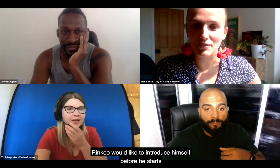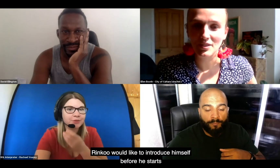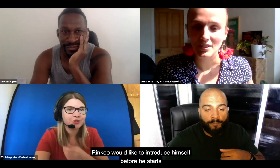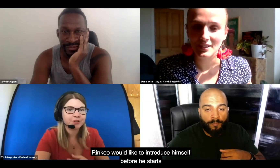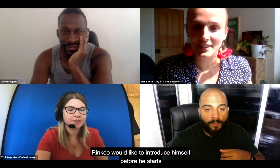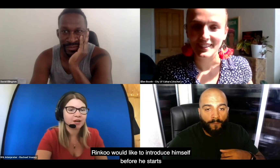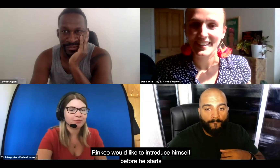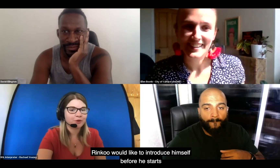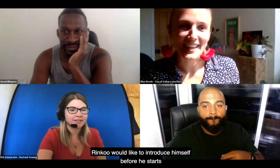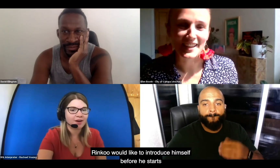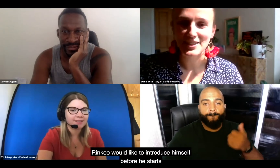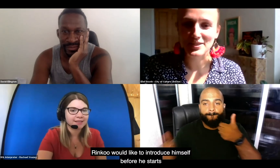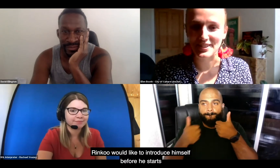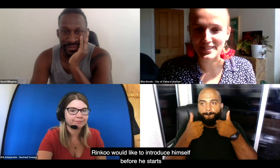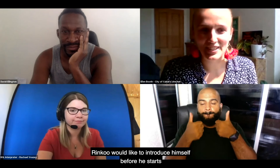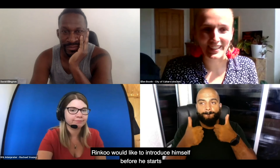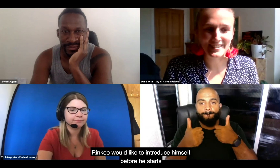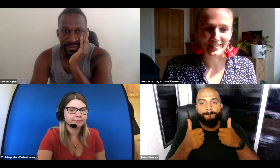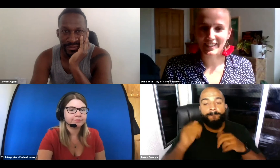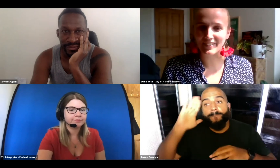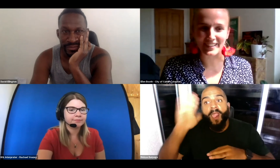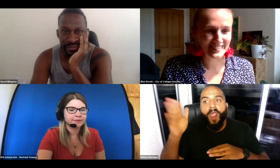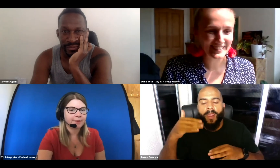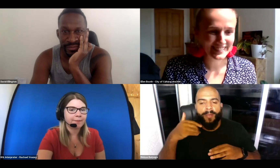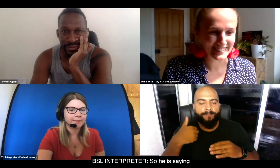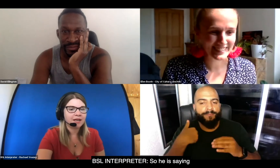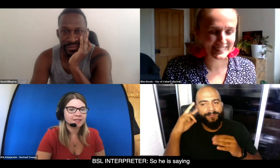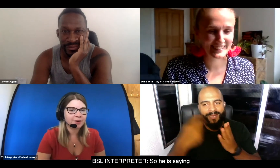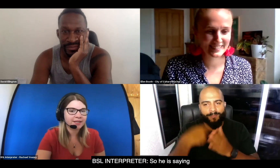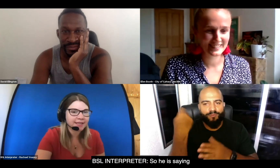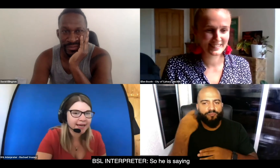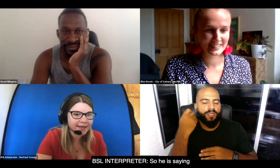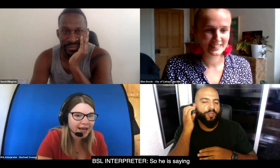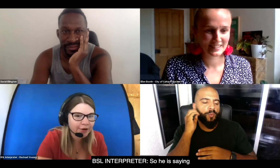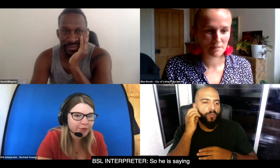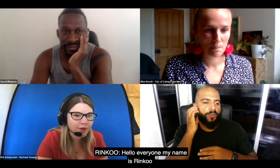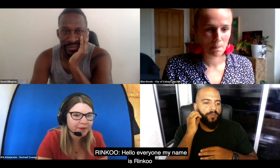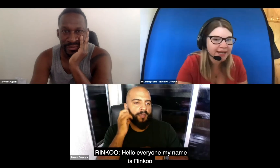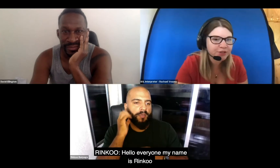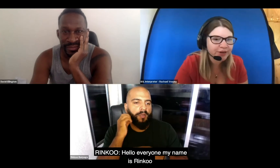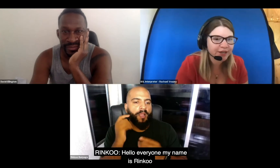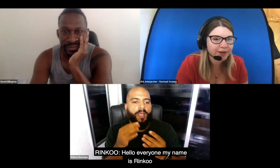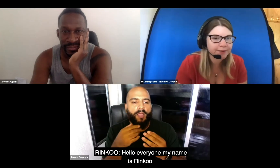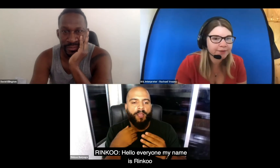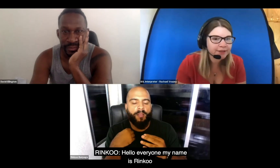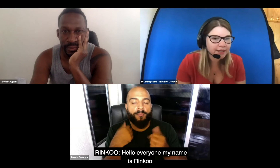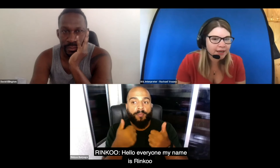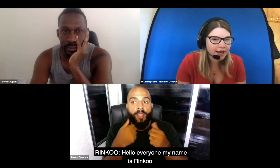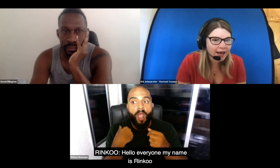Rinku would like to introduce himself before he starts. Yeah, Rachel's just checking, so yeah, great. Yeah. So he's saying, hello everyone, my name's